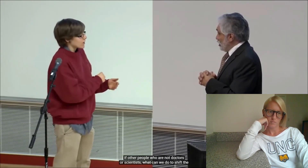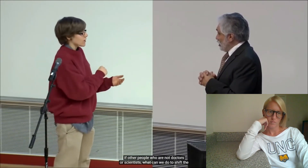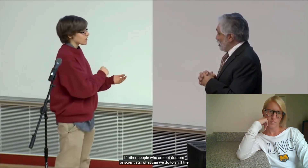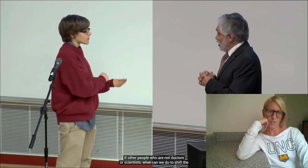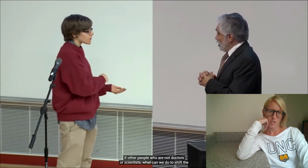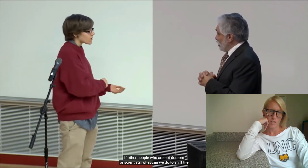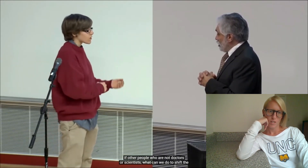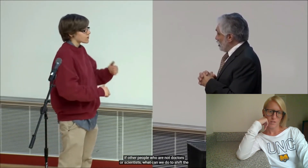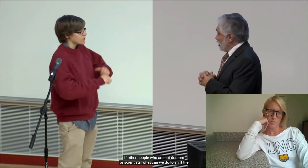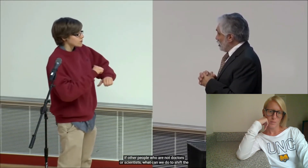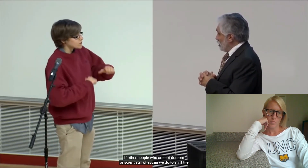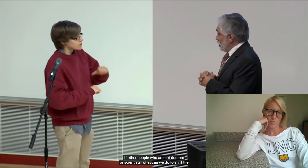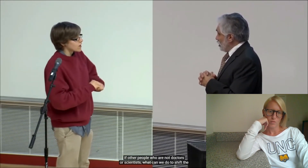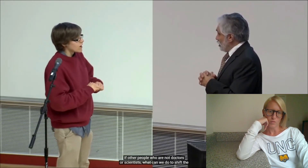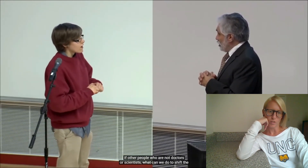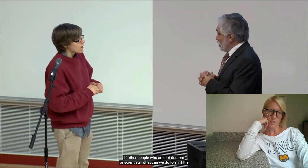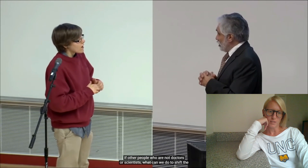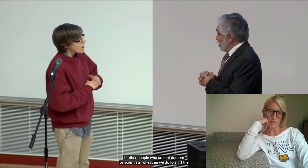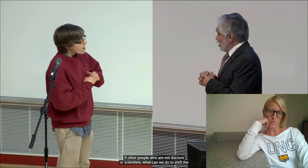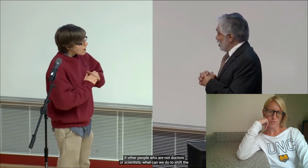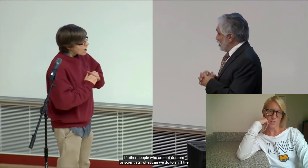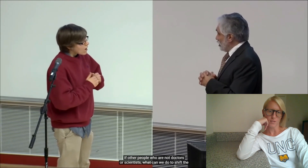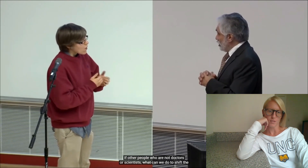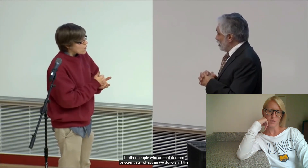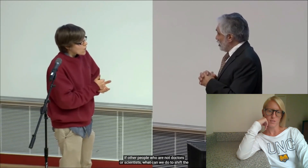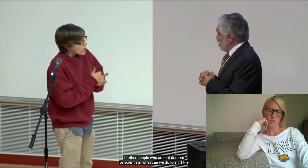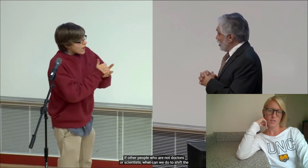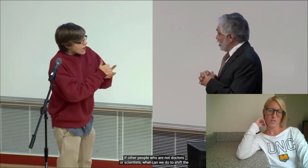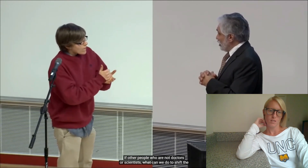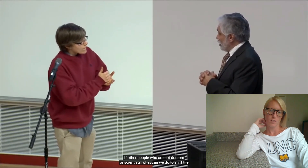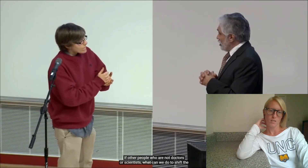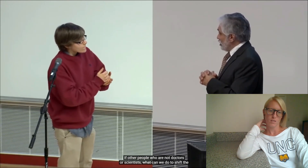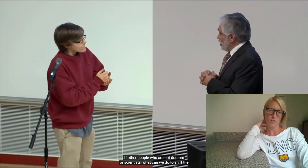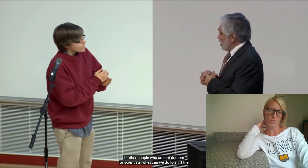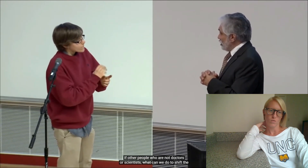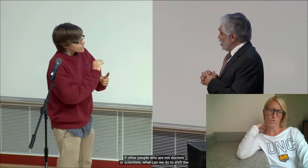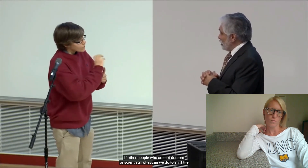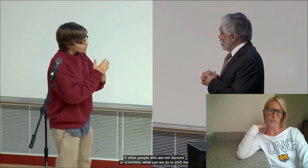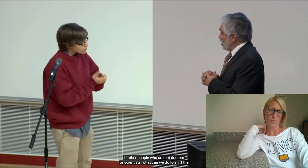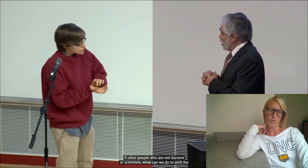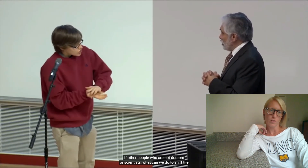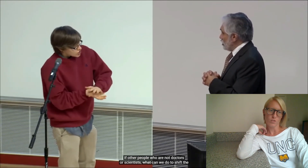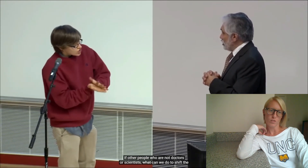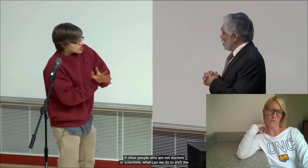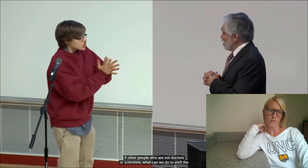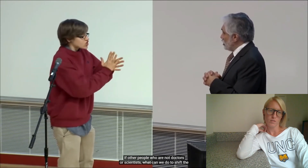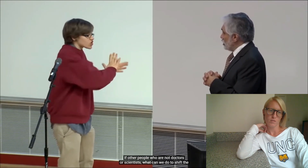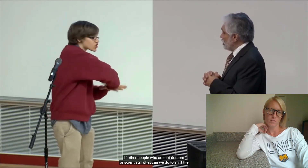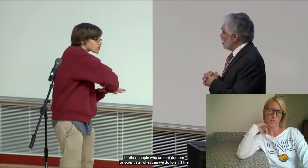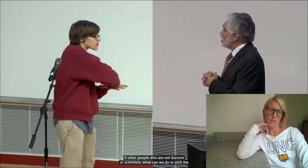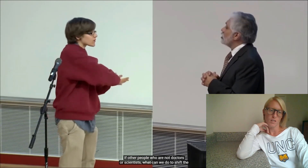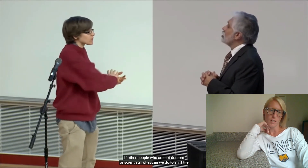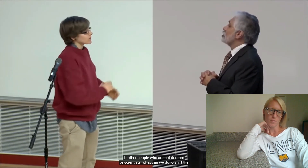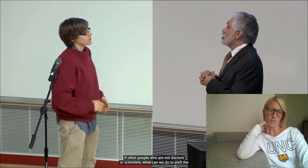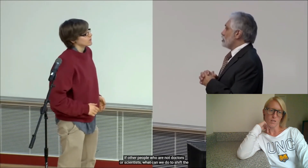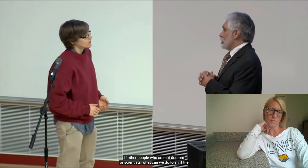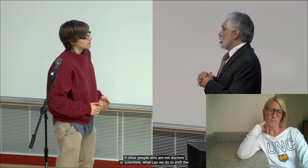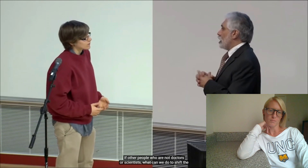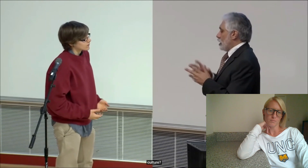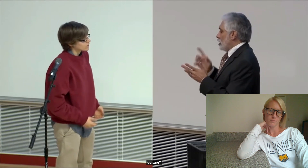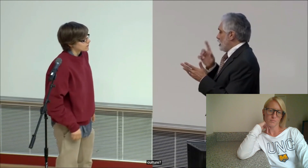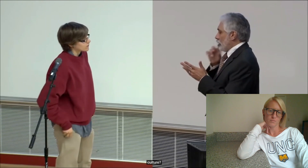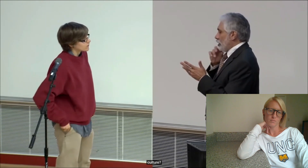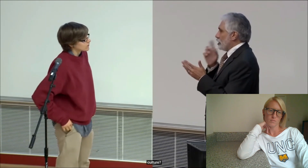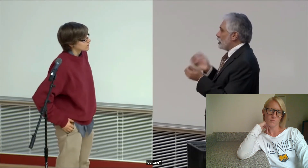If other people who are not doctors or scientists, what we can do is shift. What can we do to shift